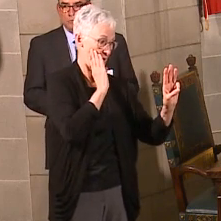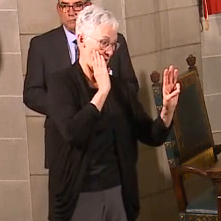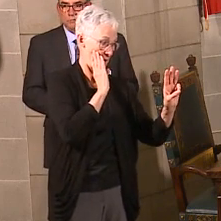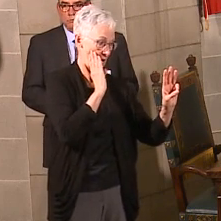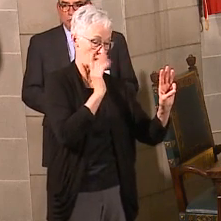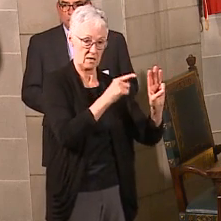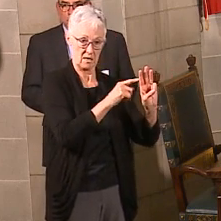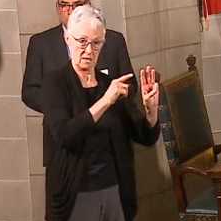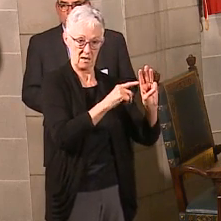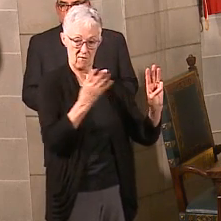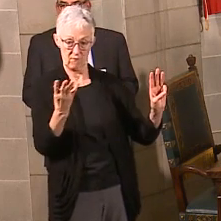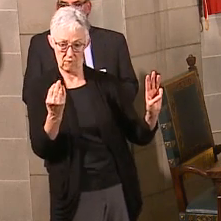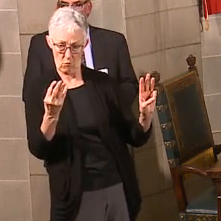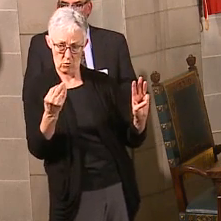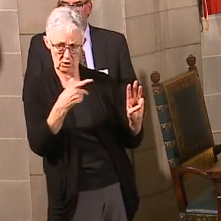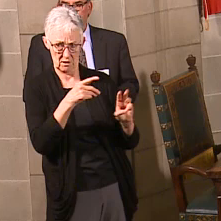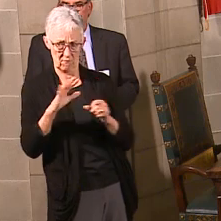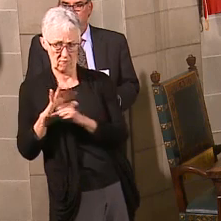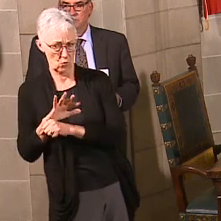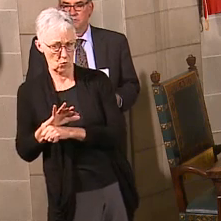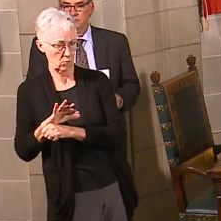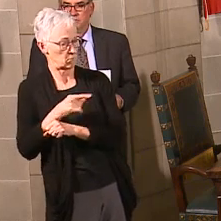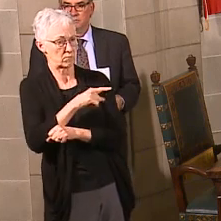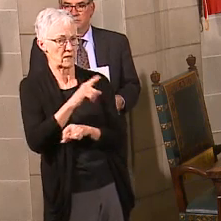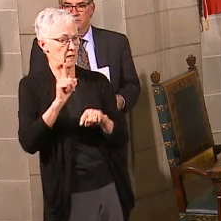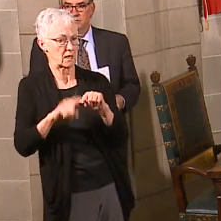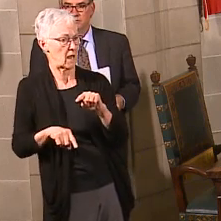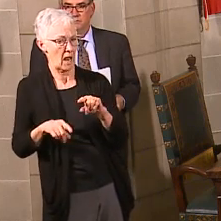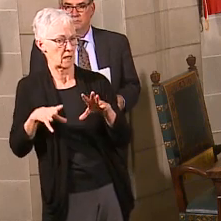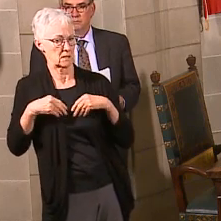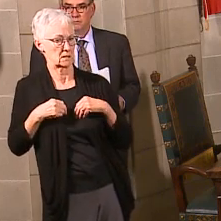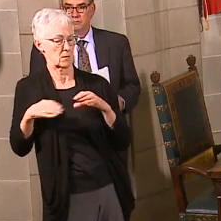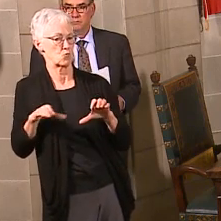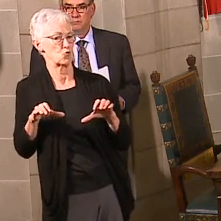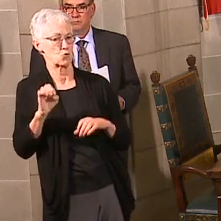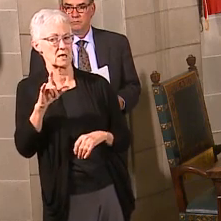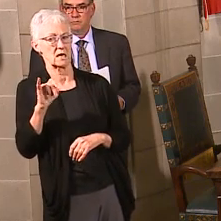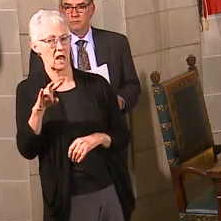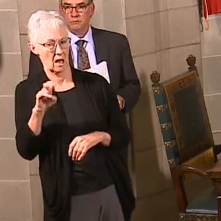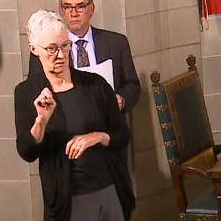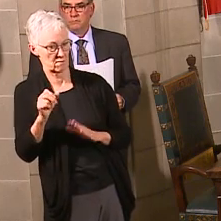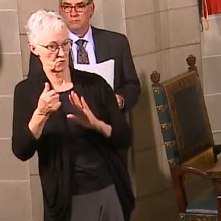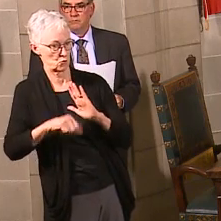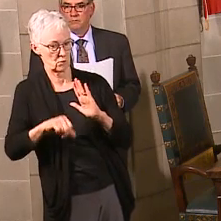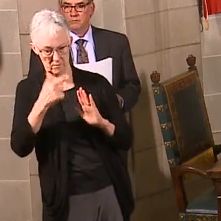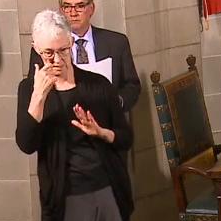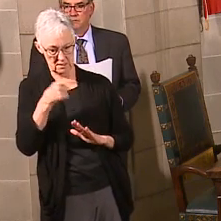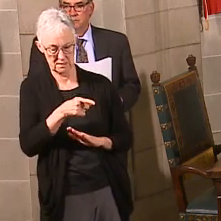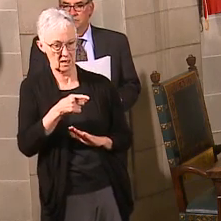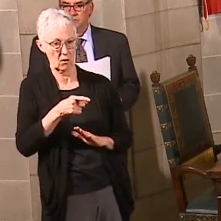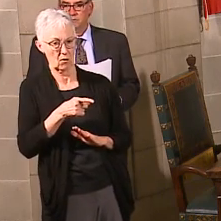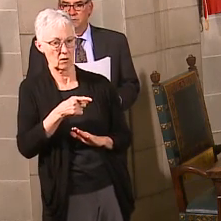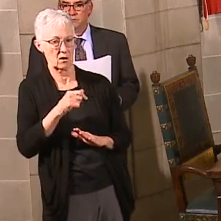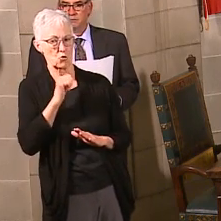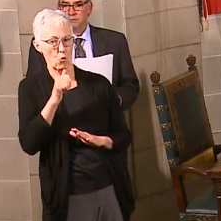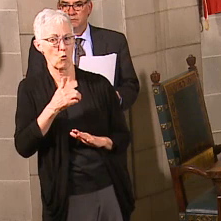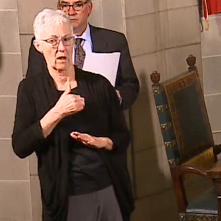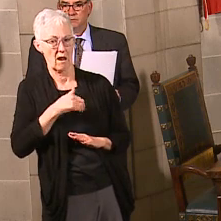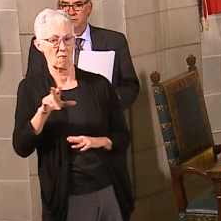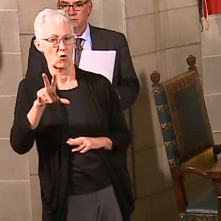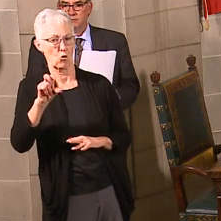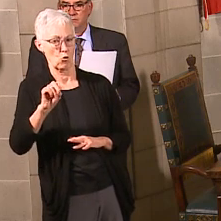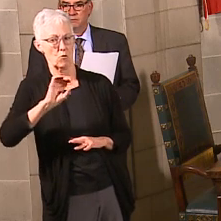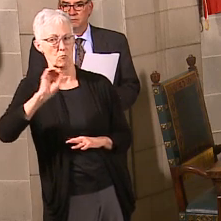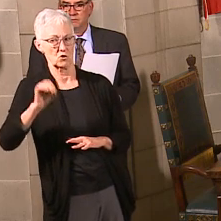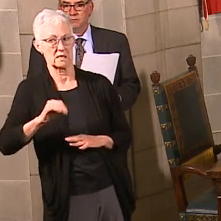because obviously that is way more than 30% of their overall ICU beds. So I'm going to go ahead and then now open it up to folks here